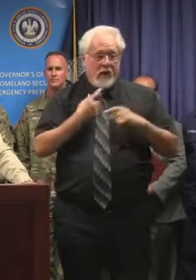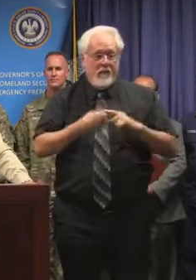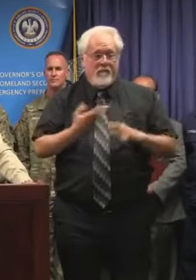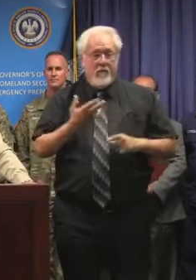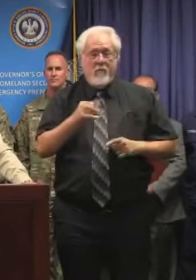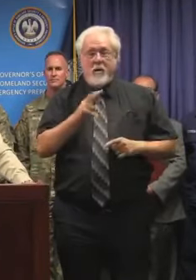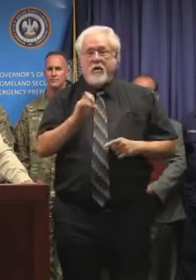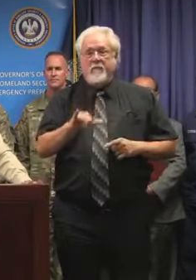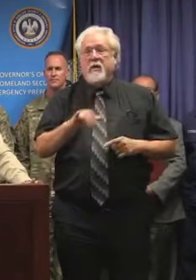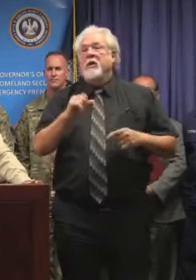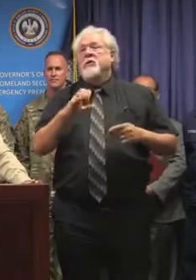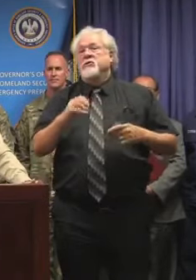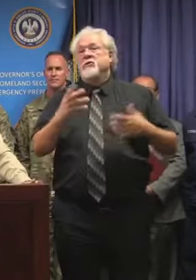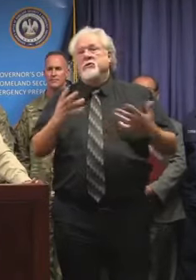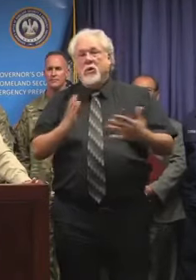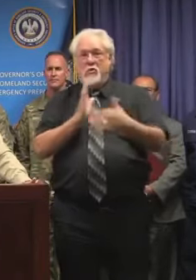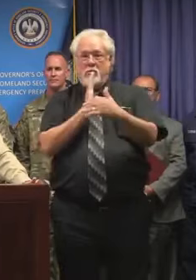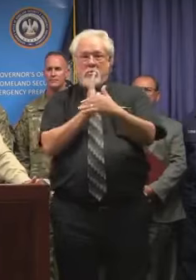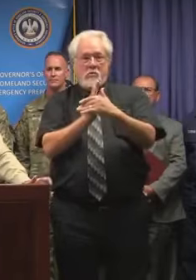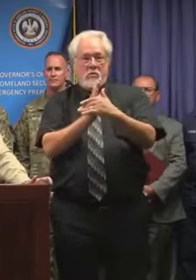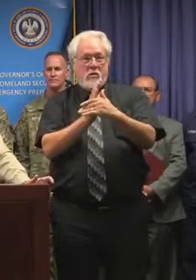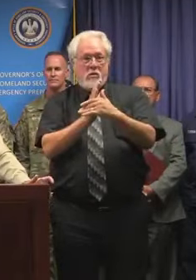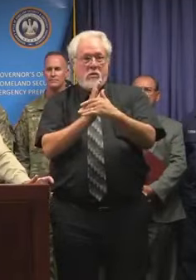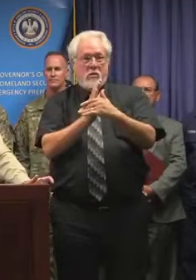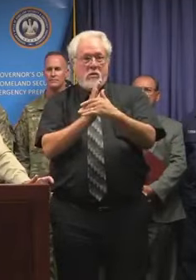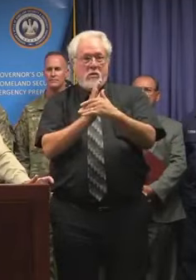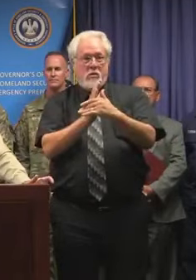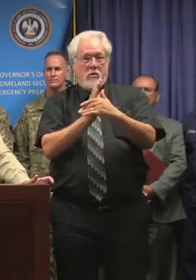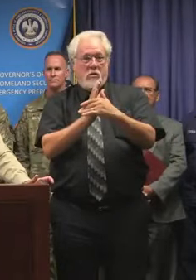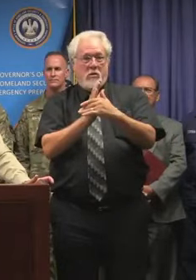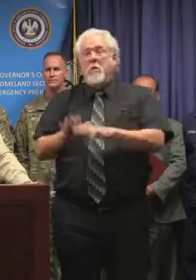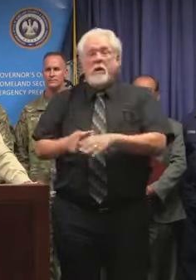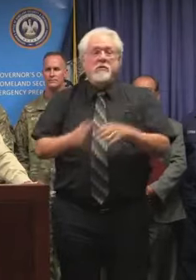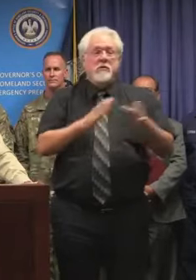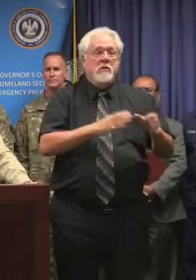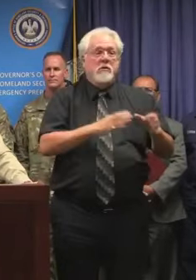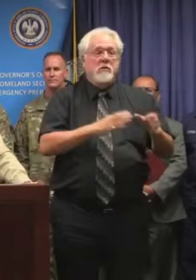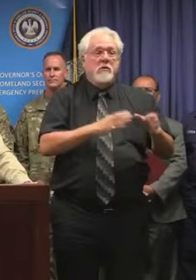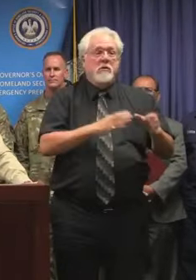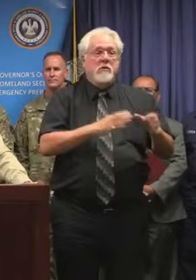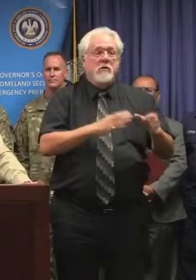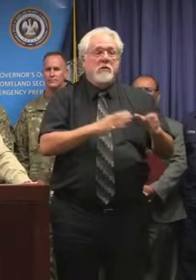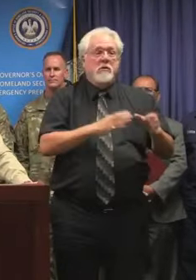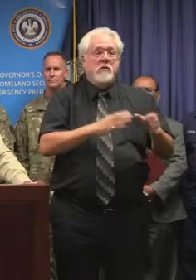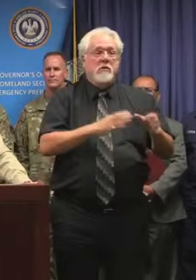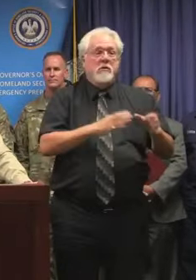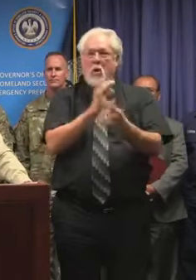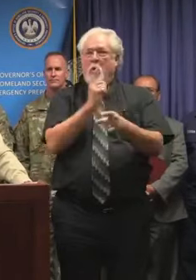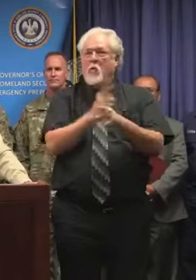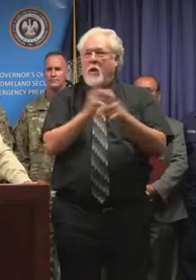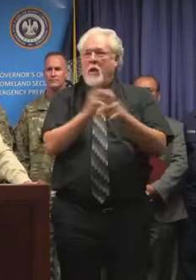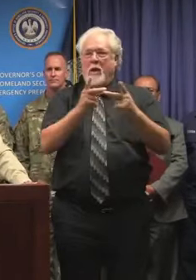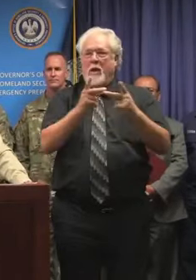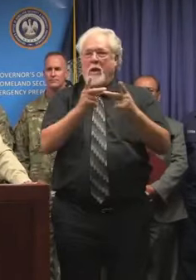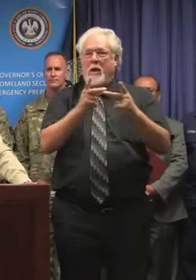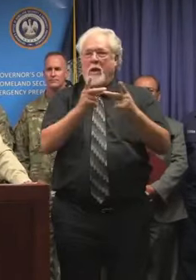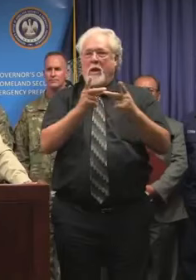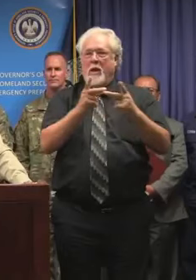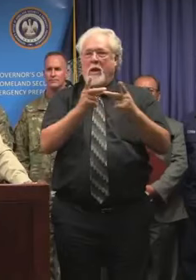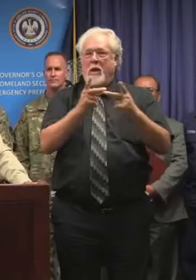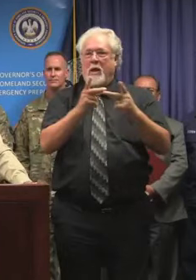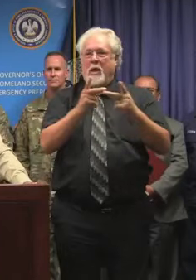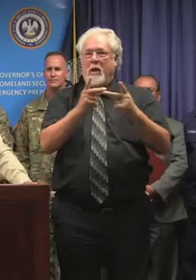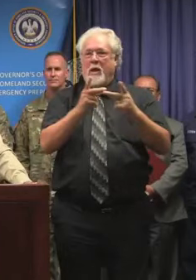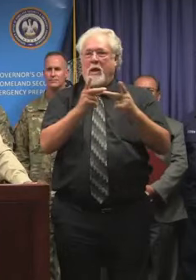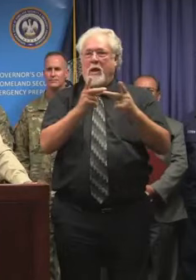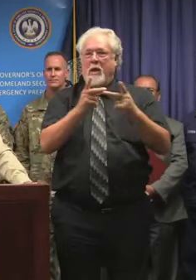Harvey. So somewhere between being complacent and being panicked is the right place, and that's where we're going to ask the people of